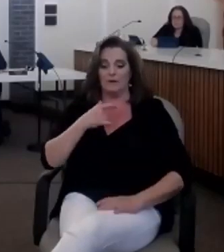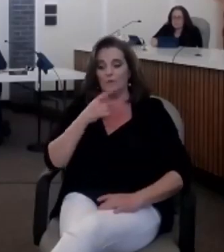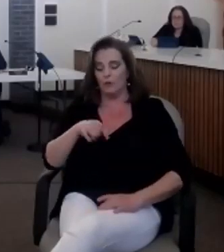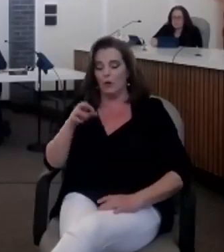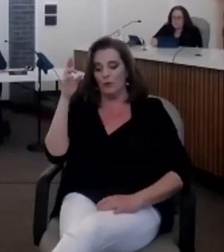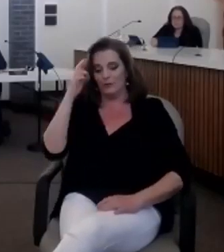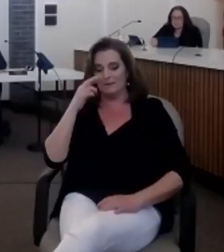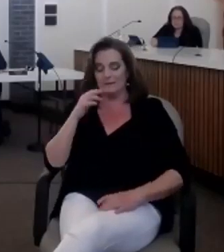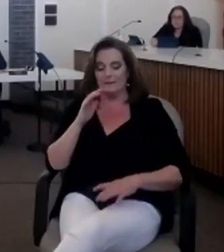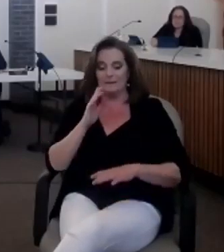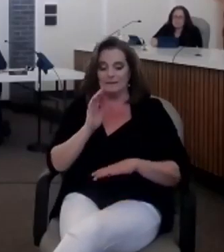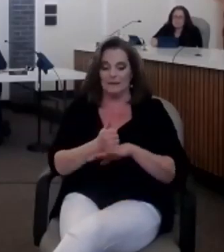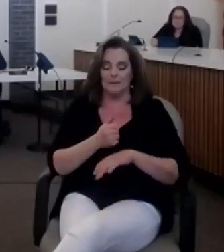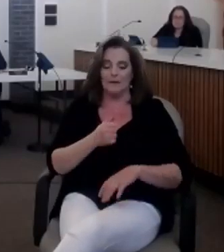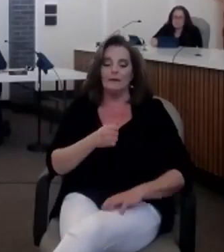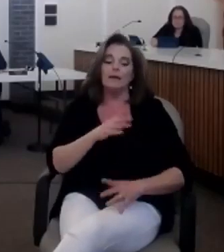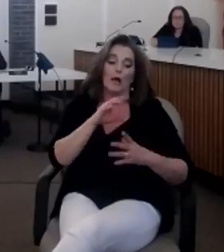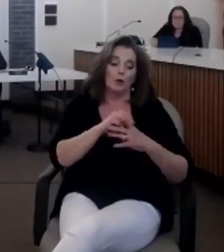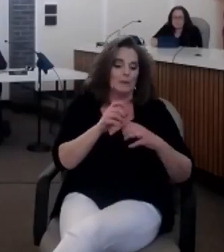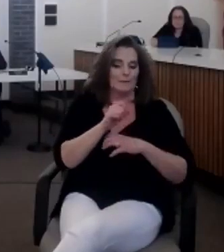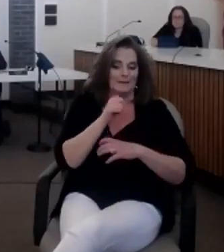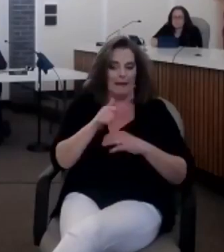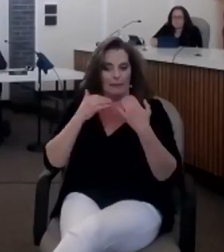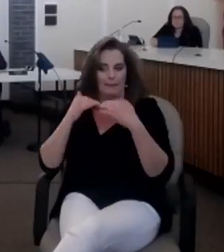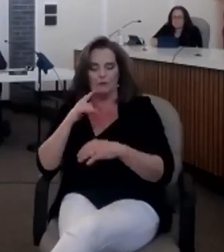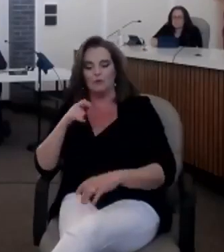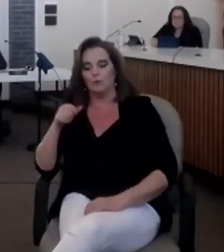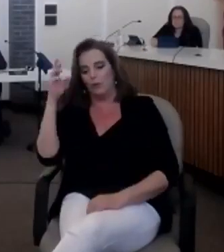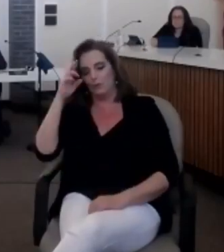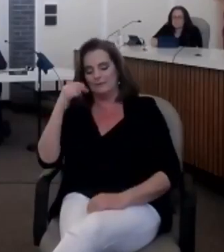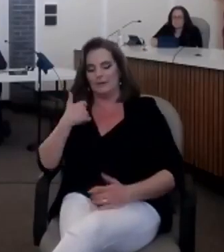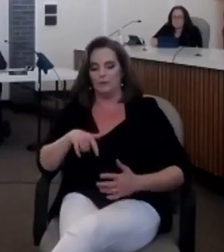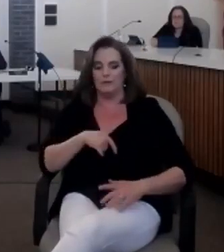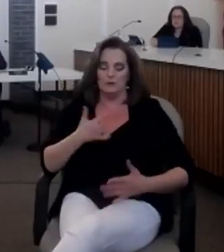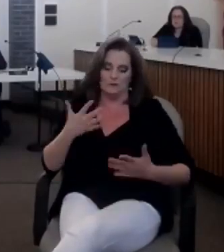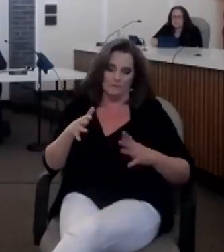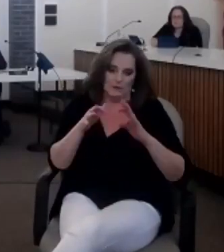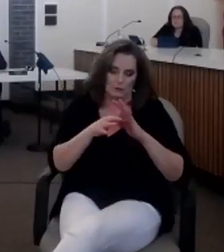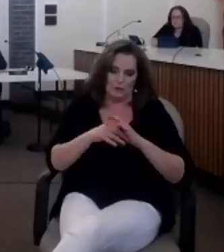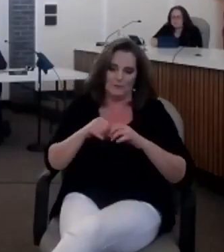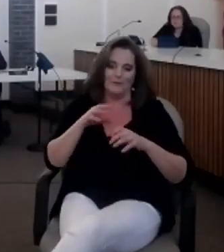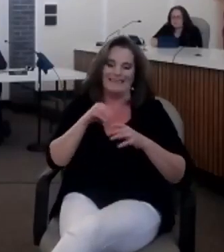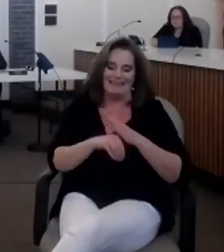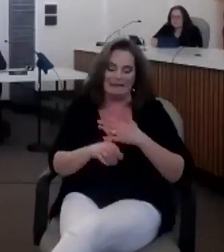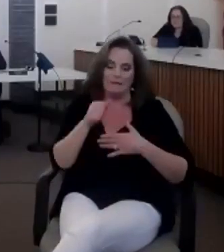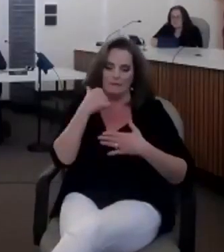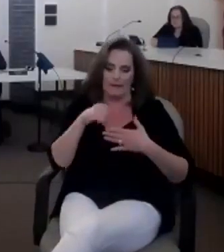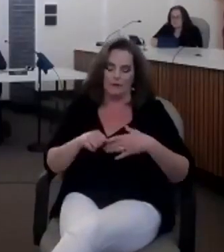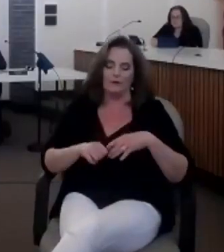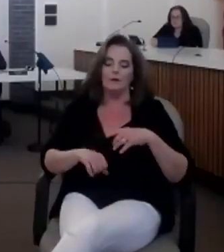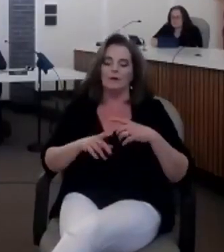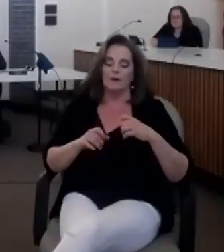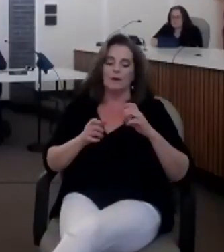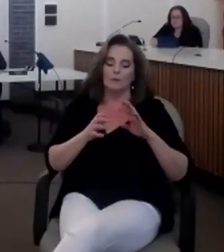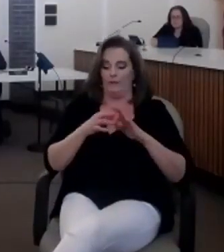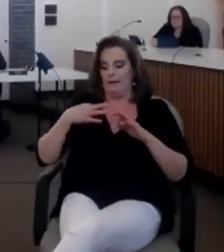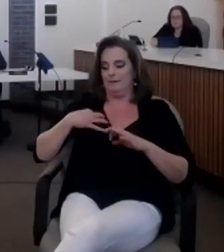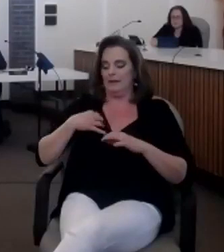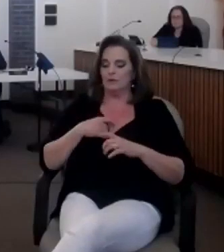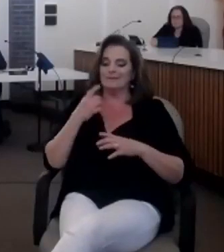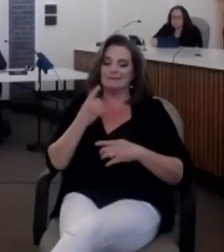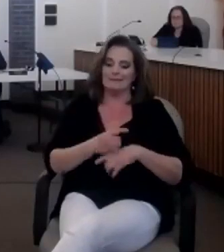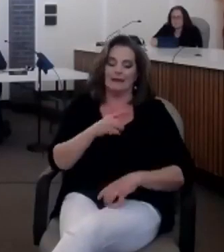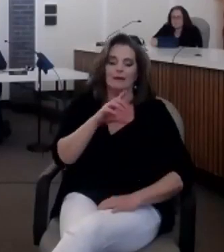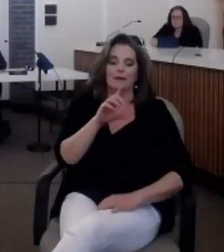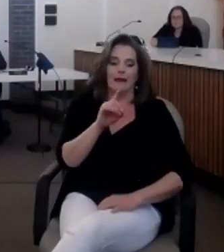in the record, including but not limited to those reasons set forth in the letter associated with the application dated April